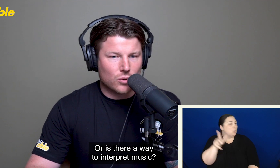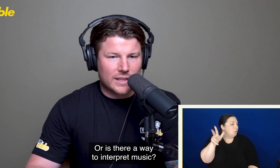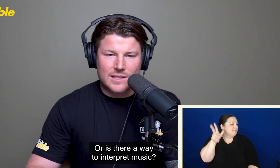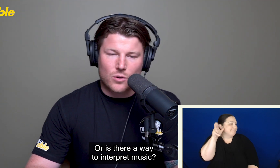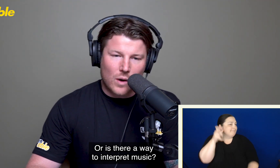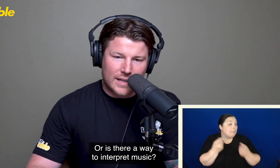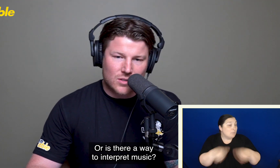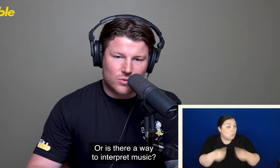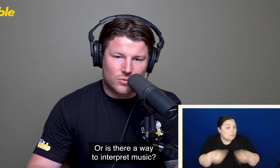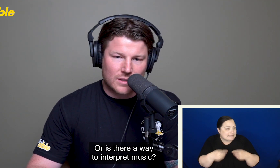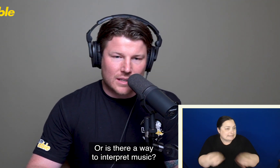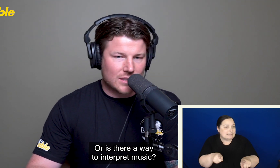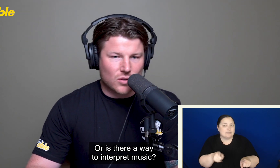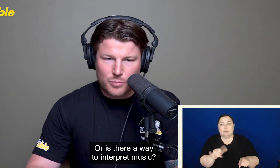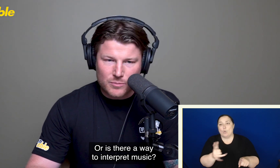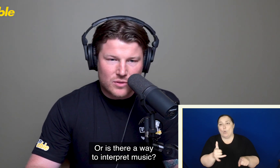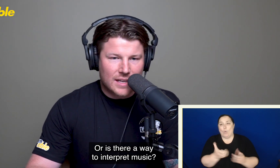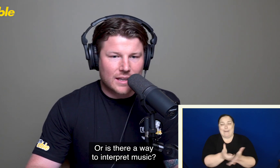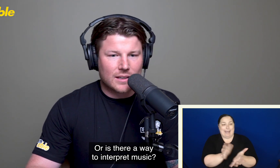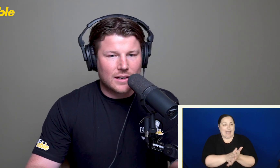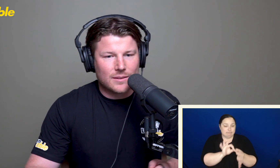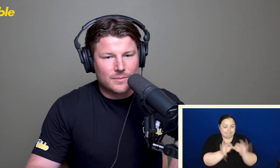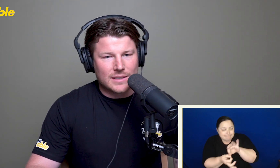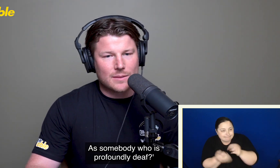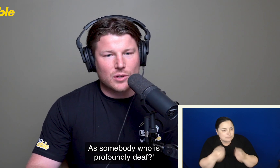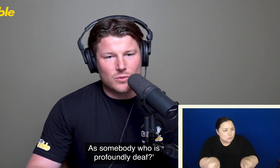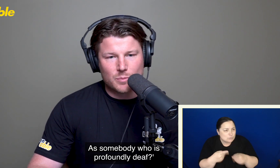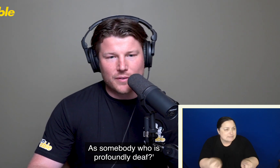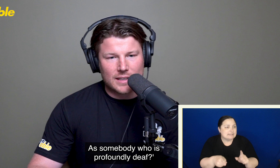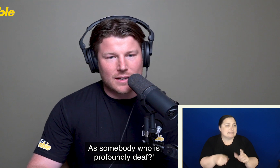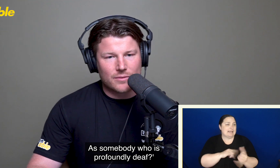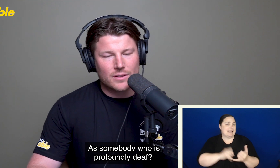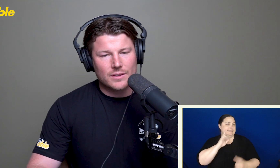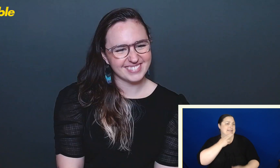music, or is there a way to interpret music as